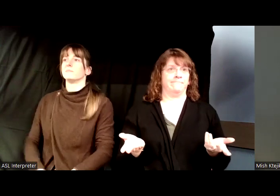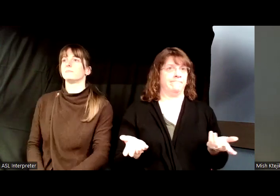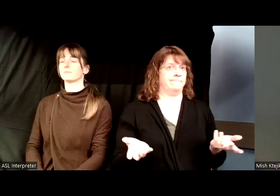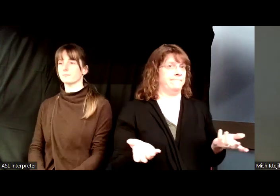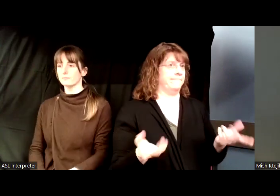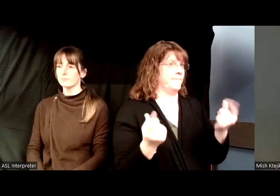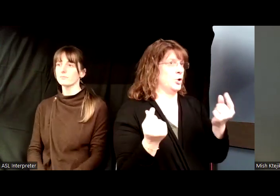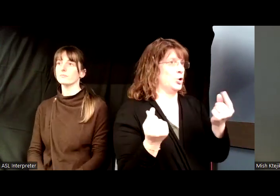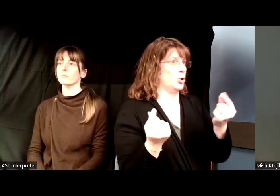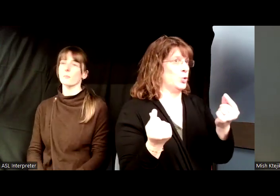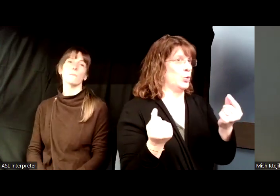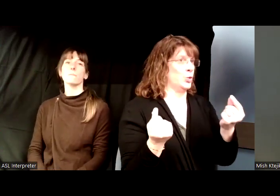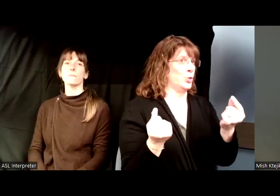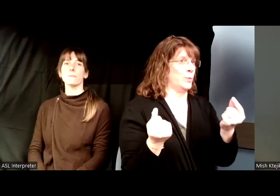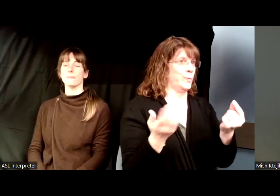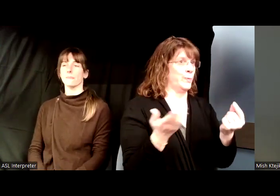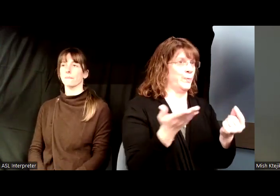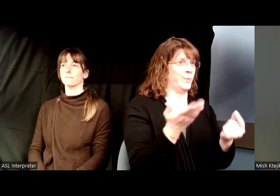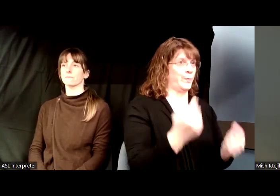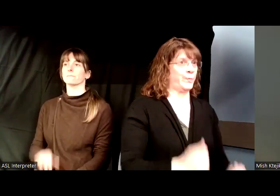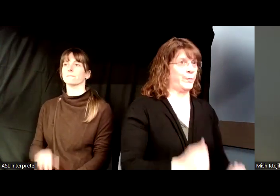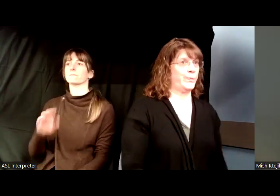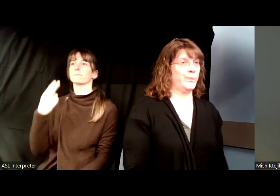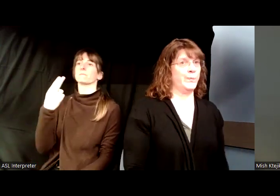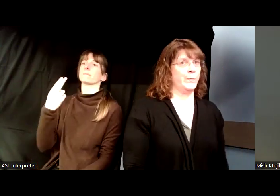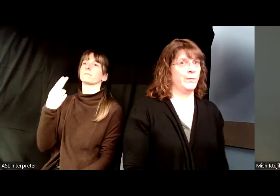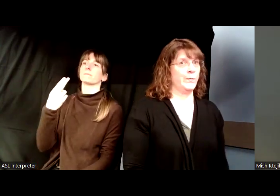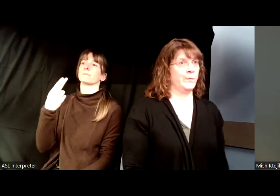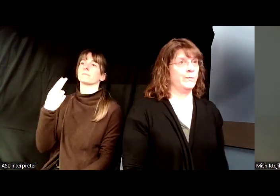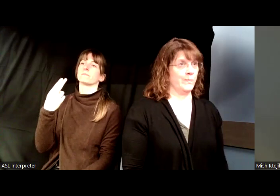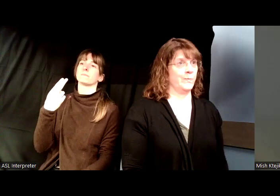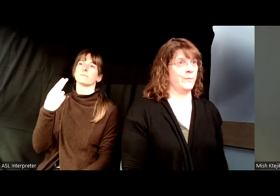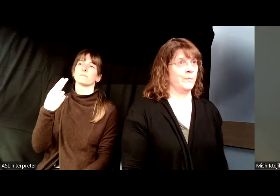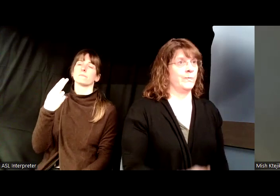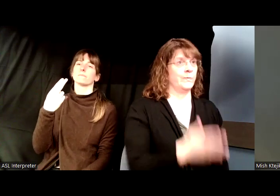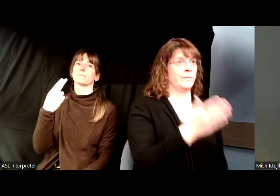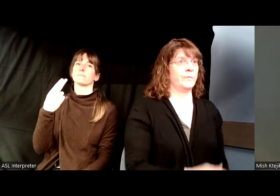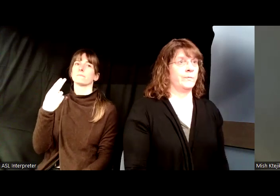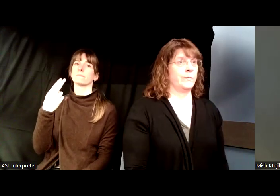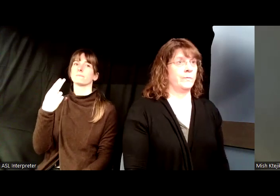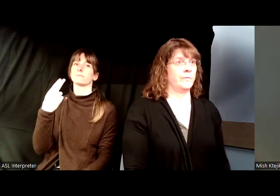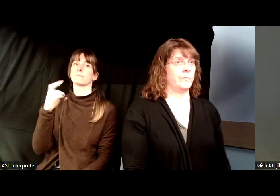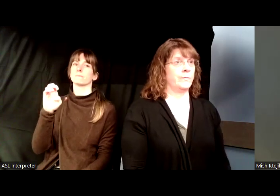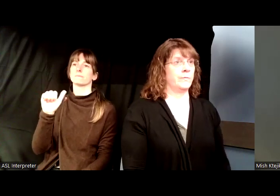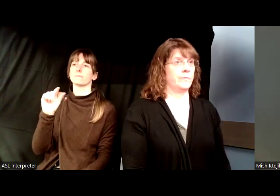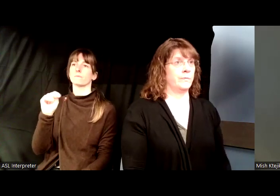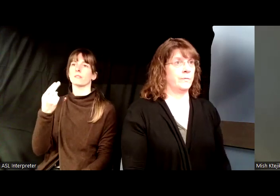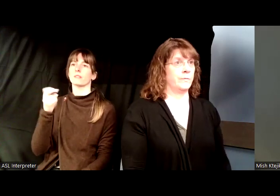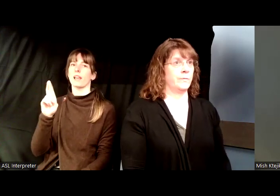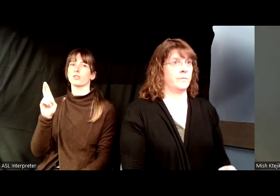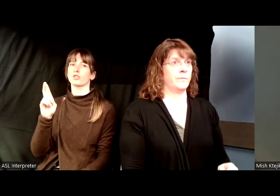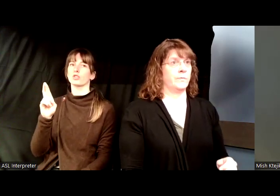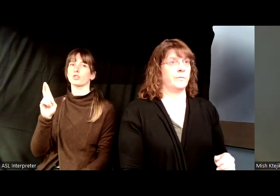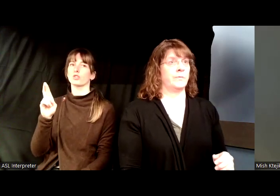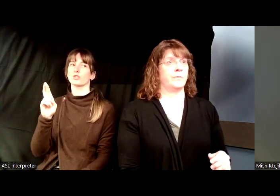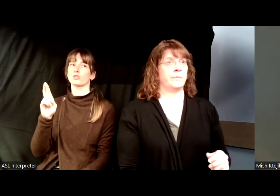education. So what are we gonna do about that? Because it is in Oregon law. You're talking about that's under the